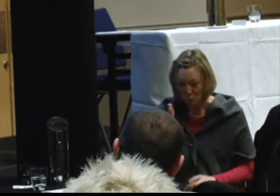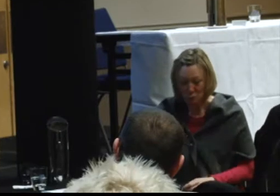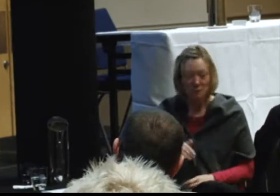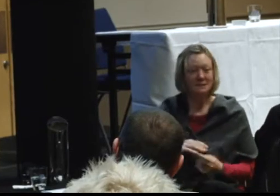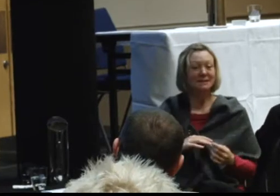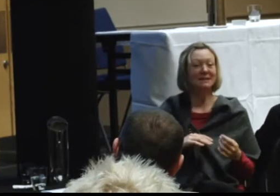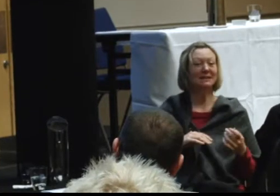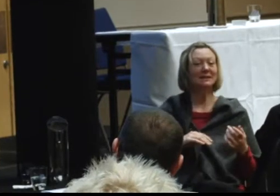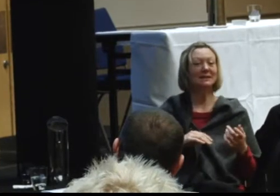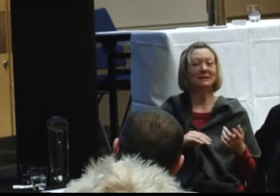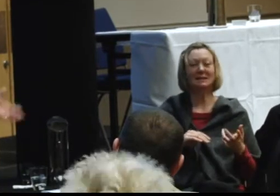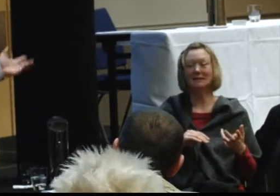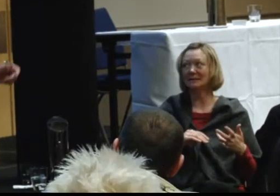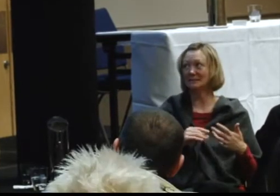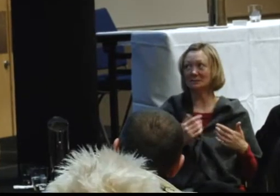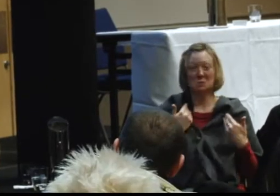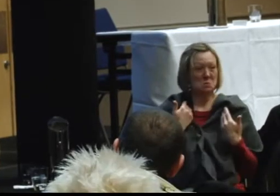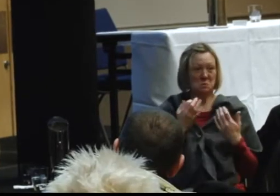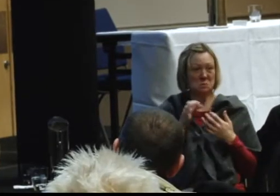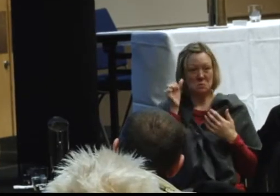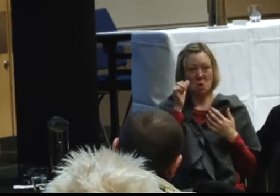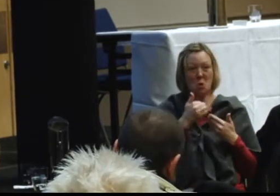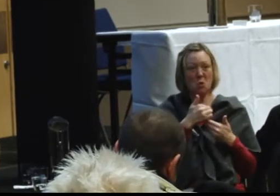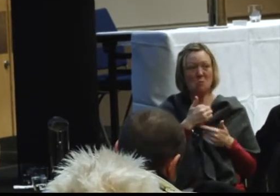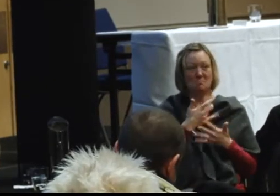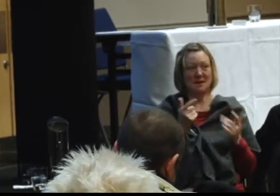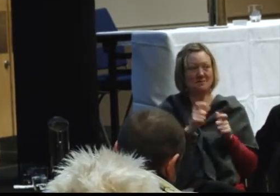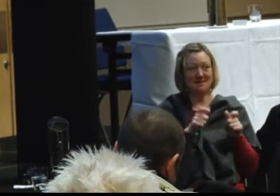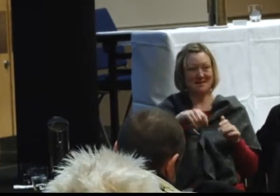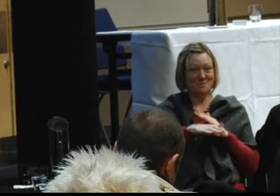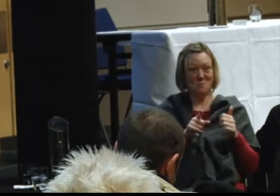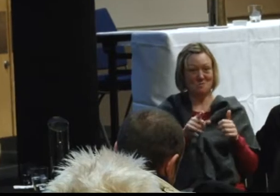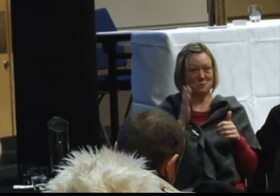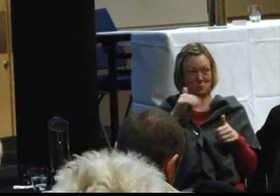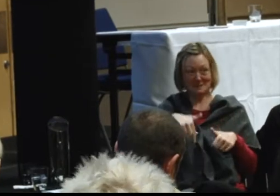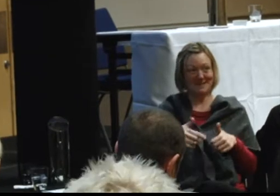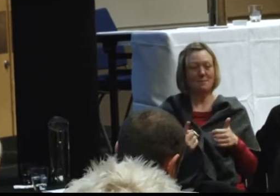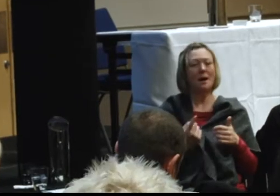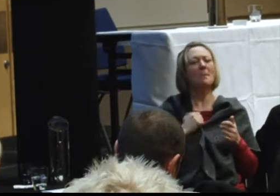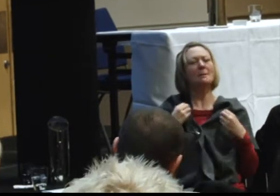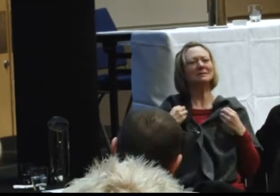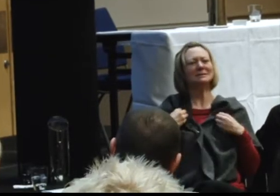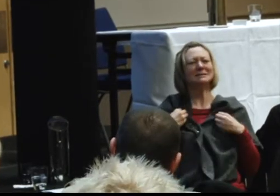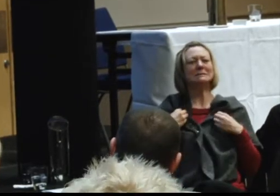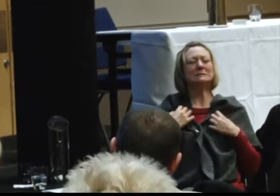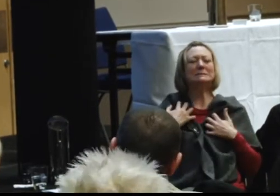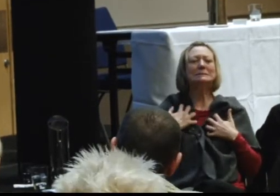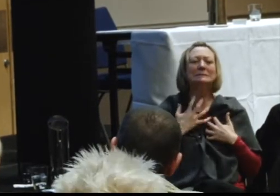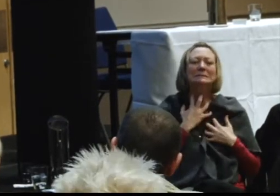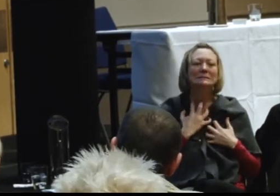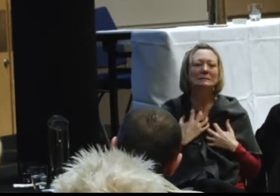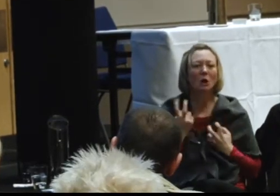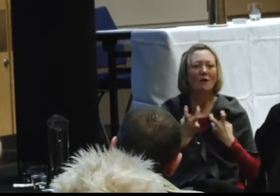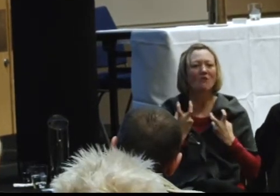actually know all that many people involved in schools, but I run a business that is really aching for finding good